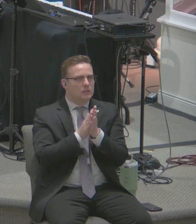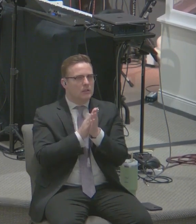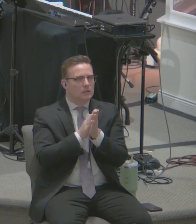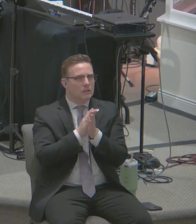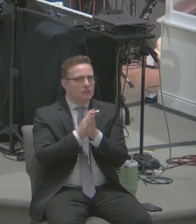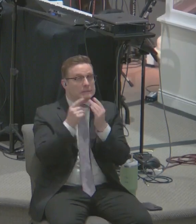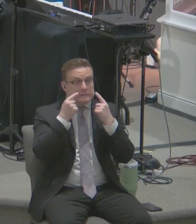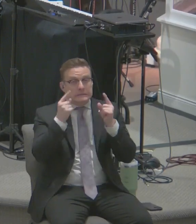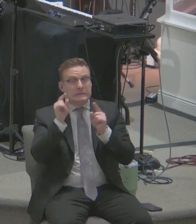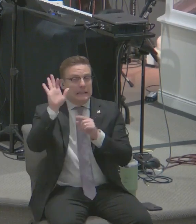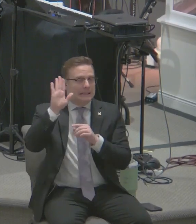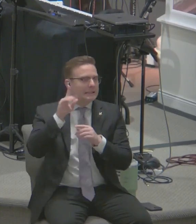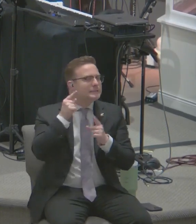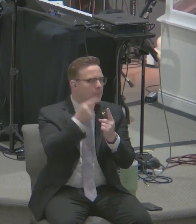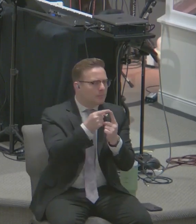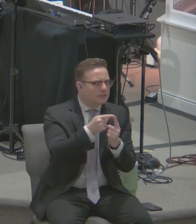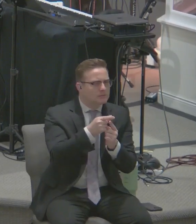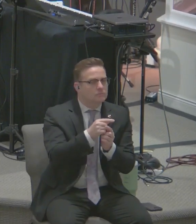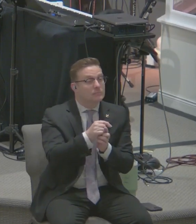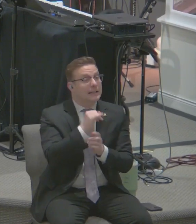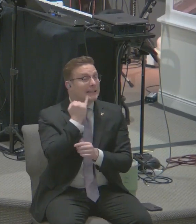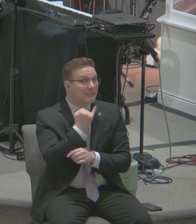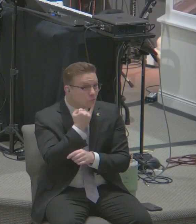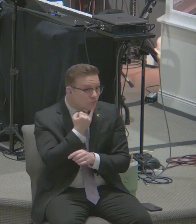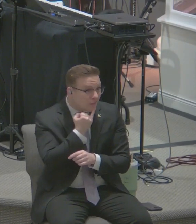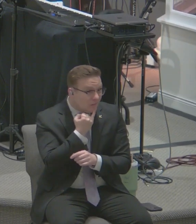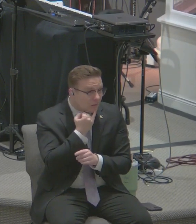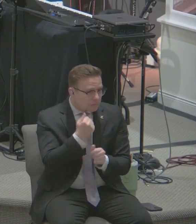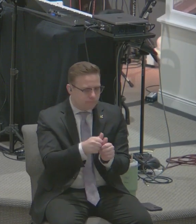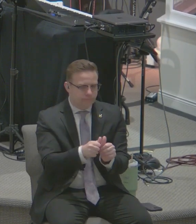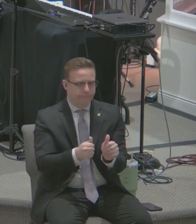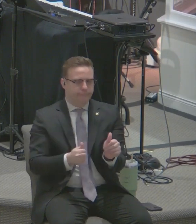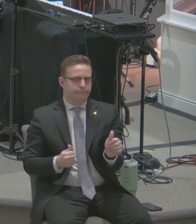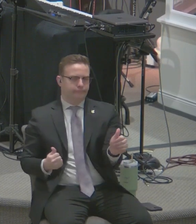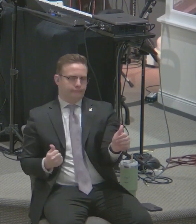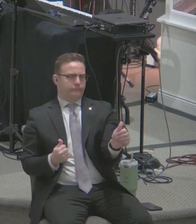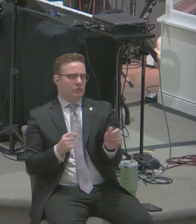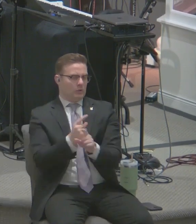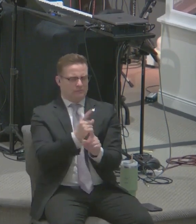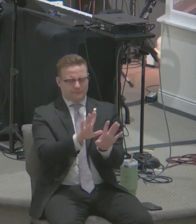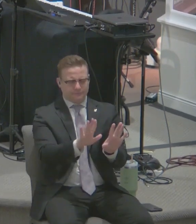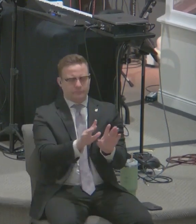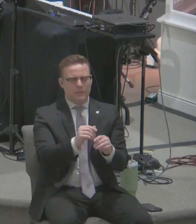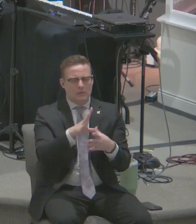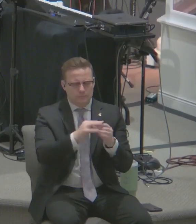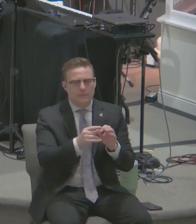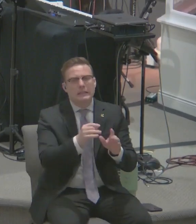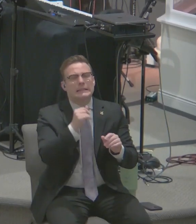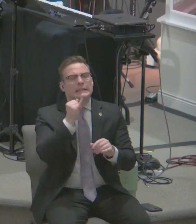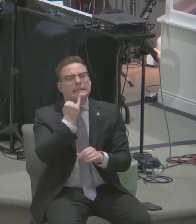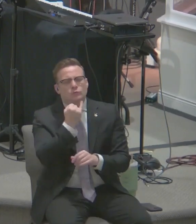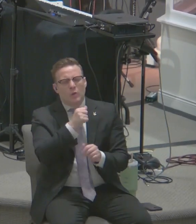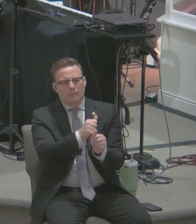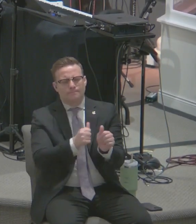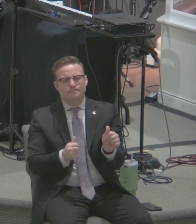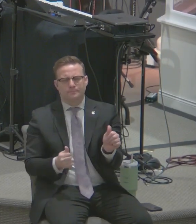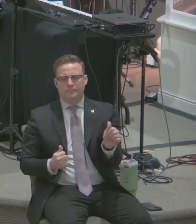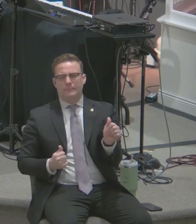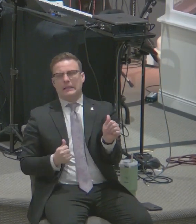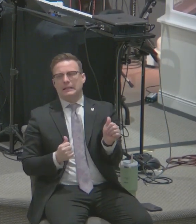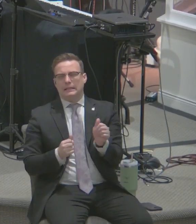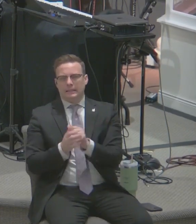Israel was in a backslidden state. They were in captivity or about to be on their way to captivity.